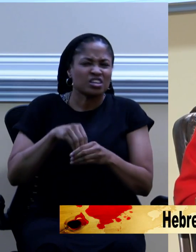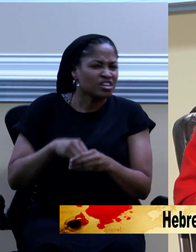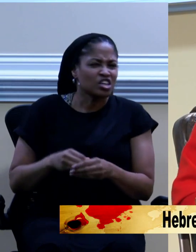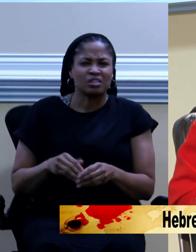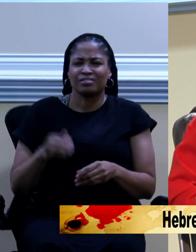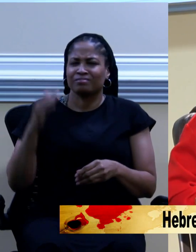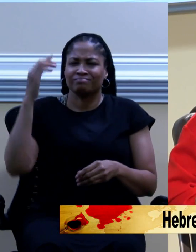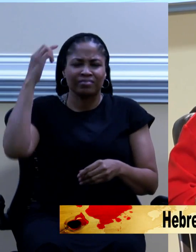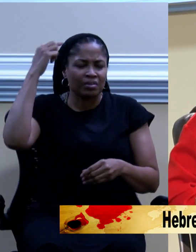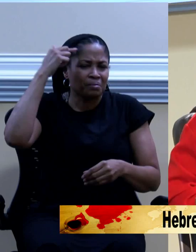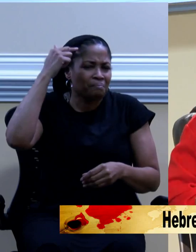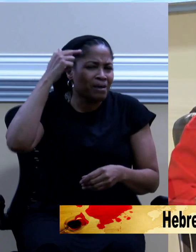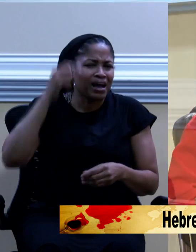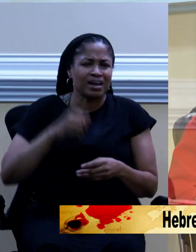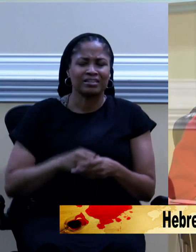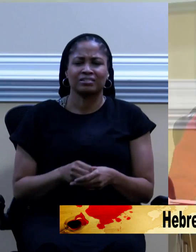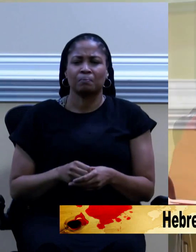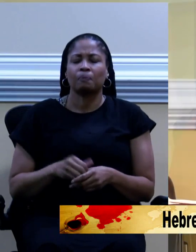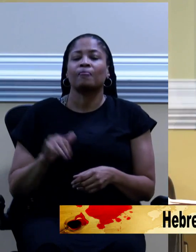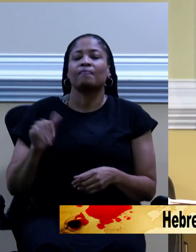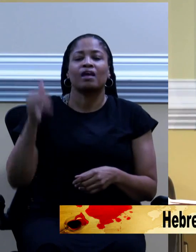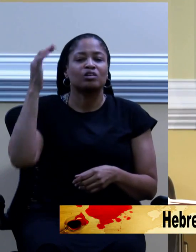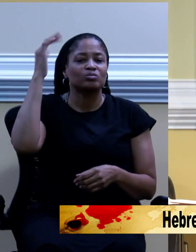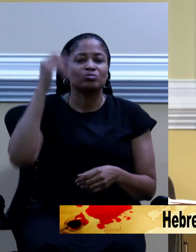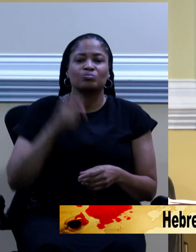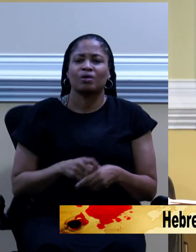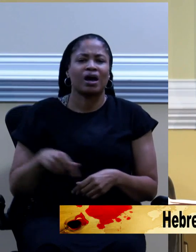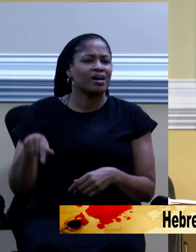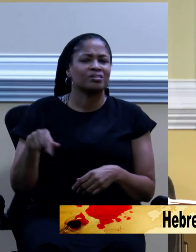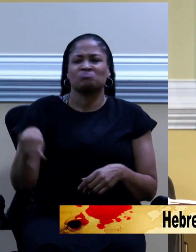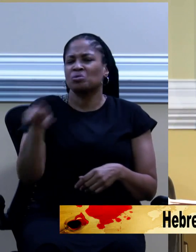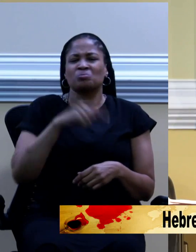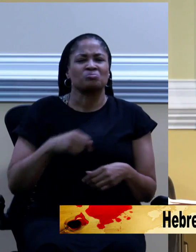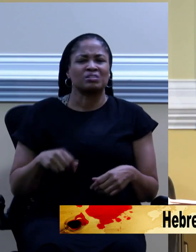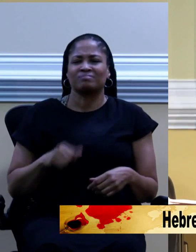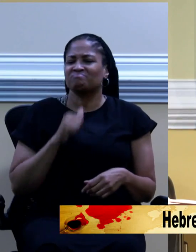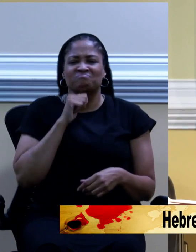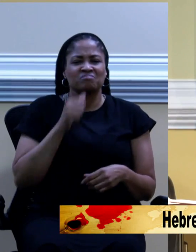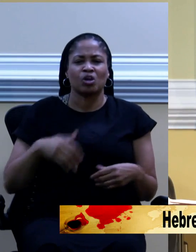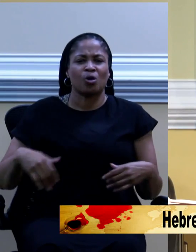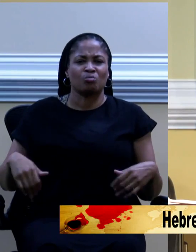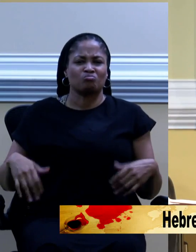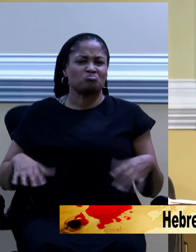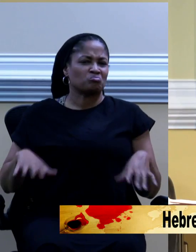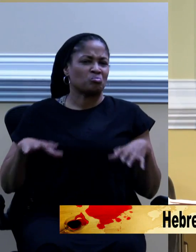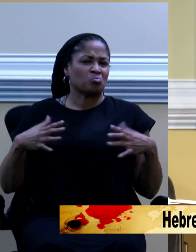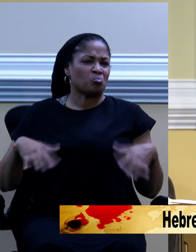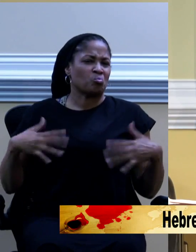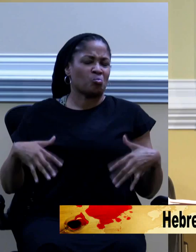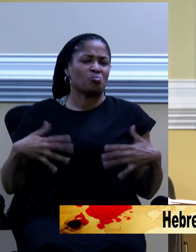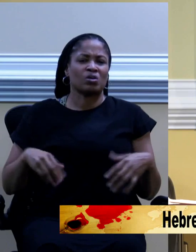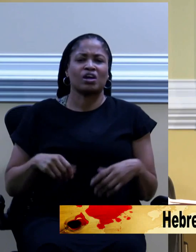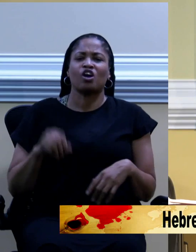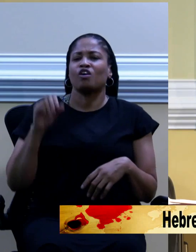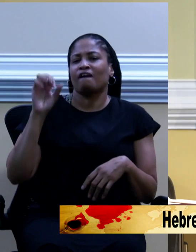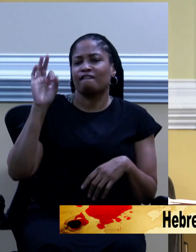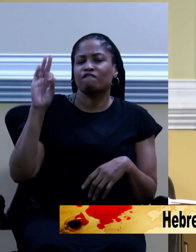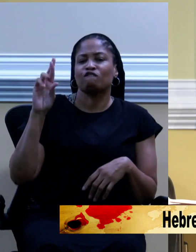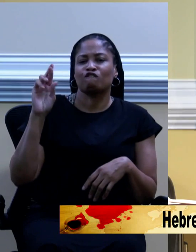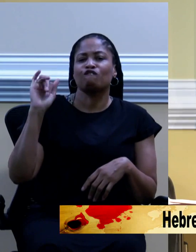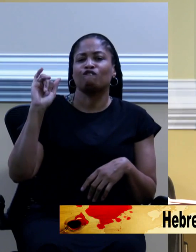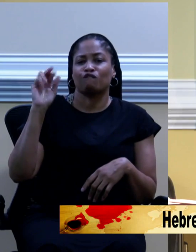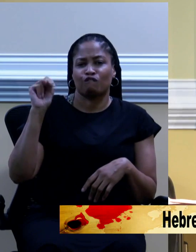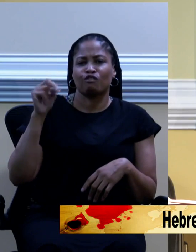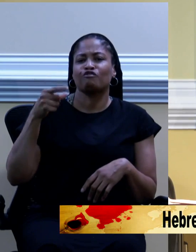write them. That's why we don't wear fringes now. Teach. Fringes was given us to remind